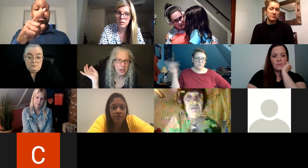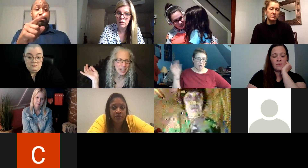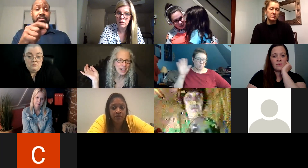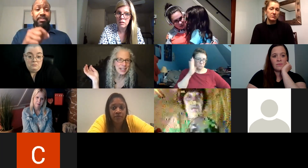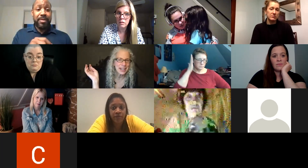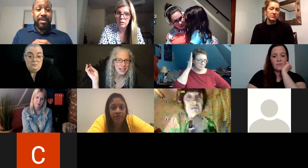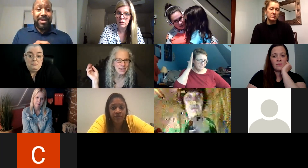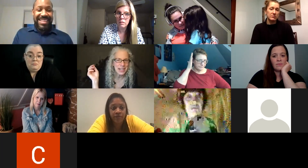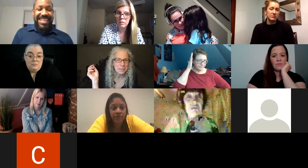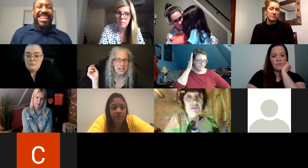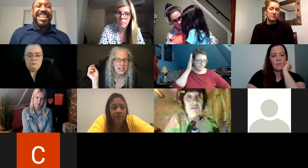temporary assignment.